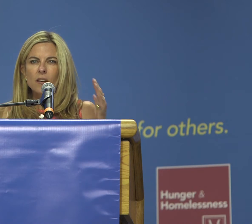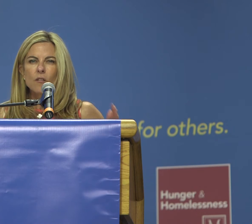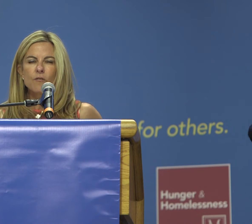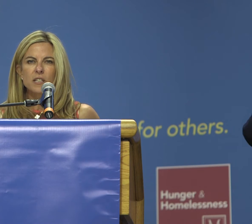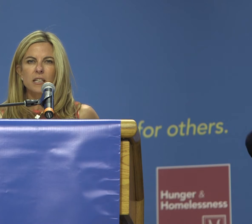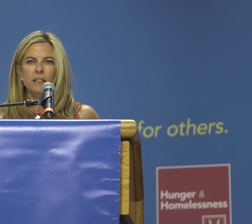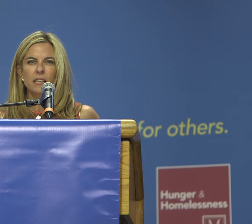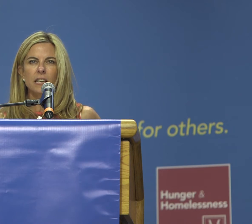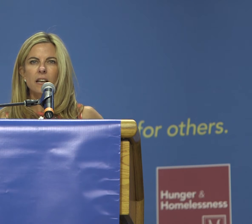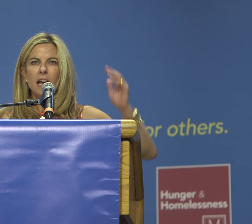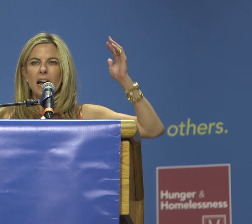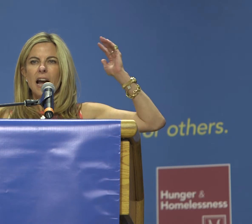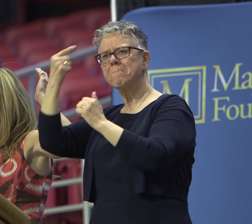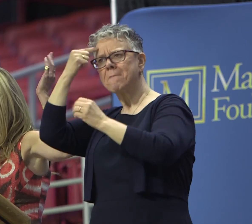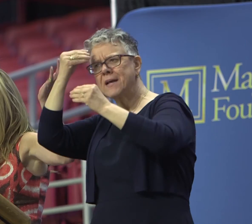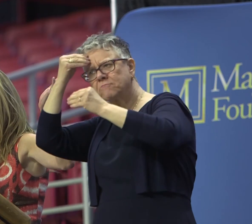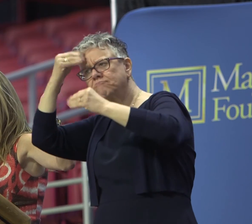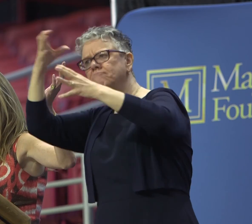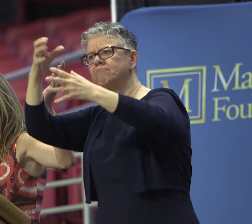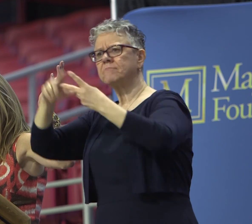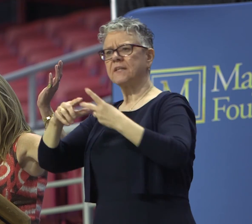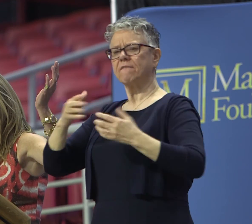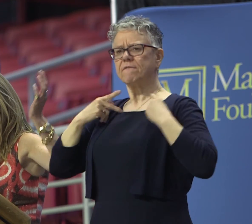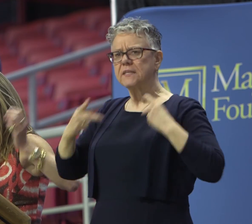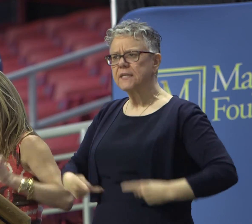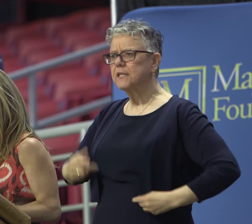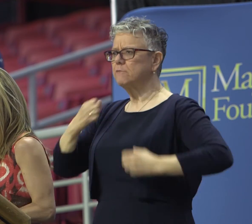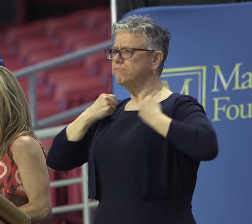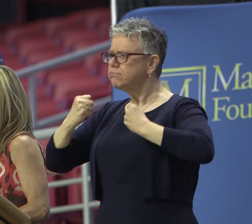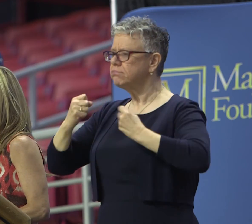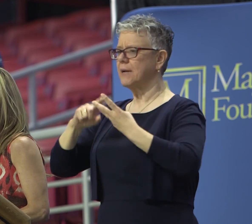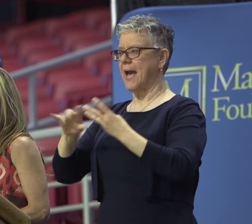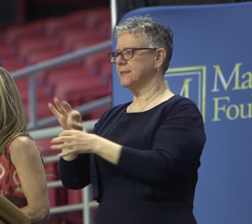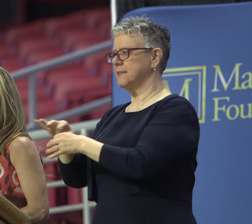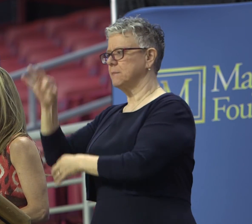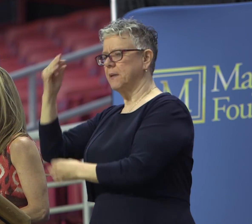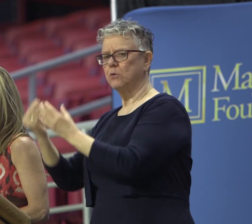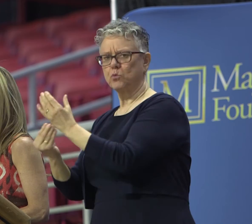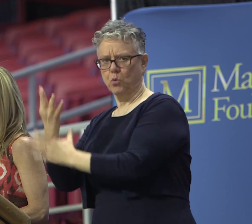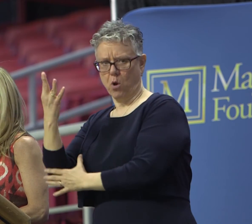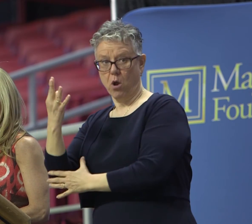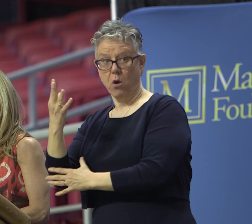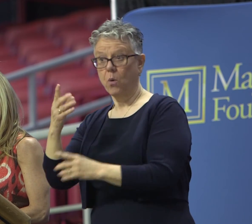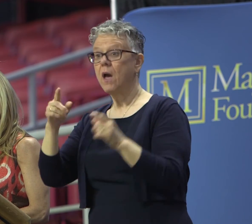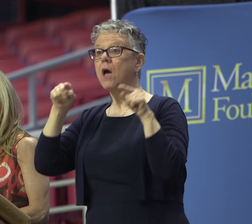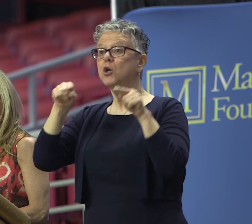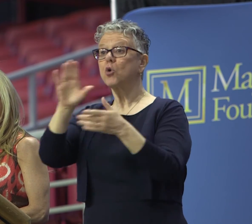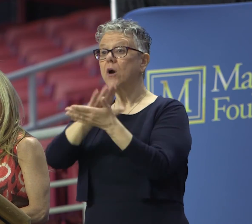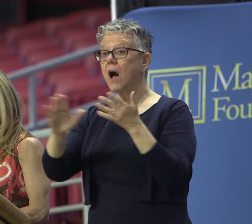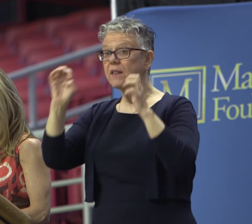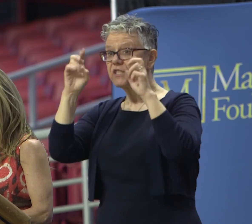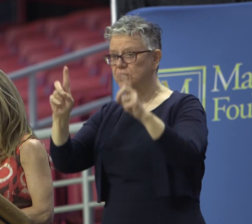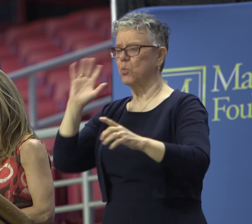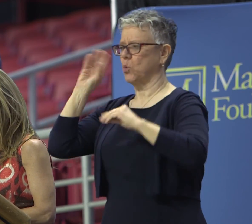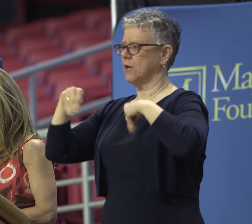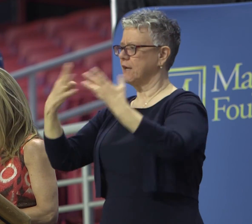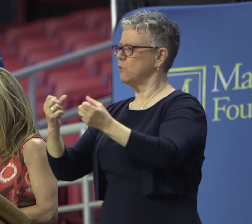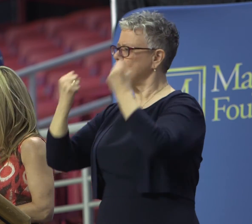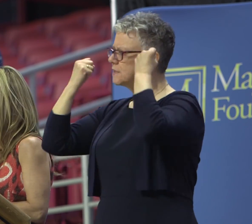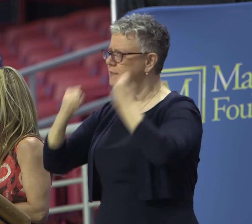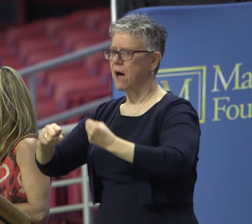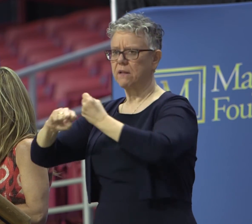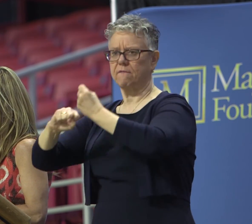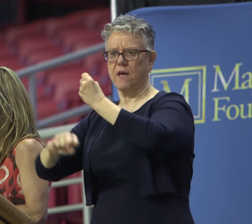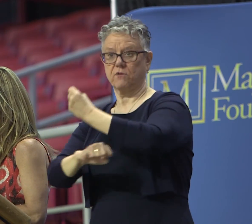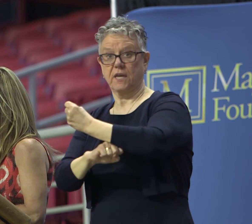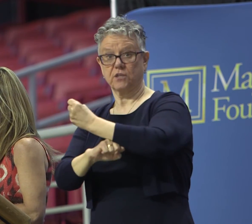mentally, physically, and spiritually, and it will give you a solid foundation